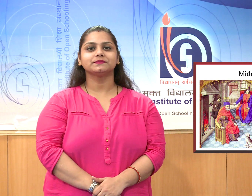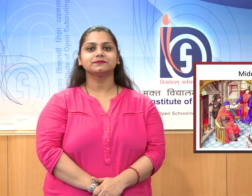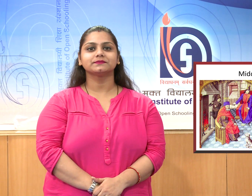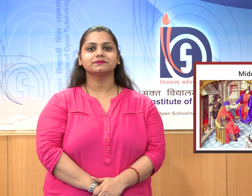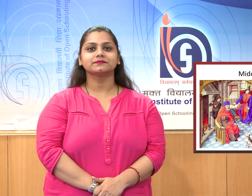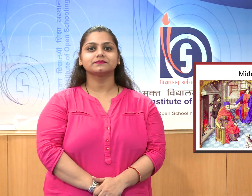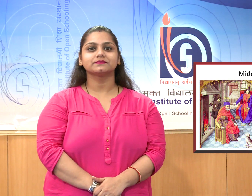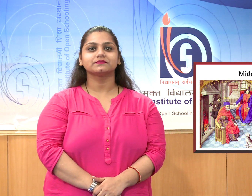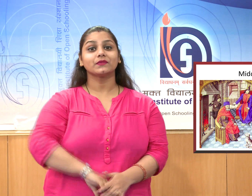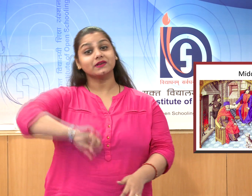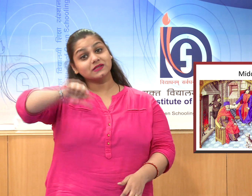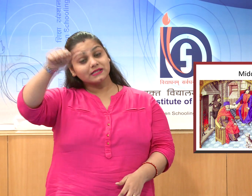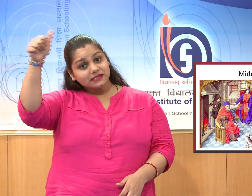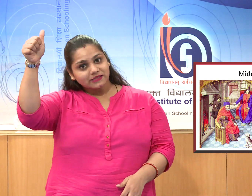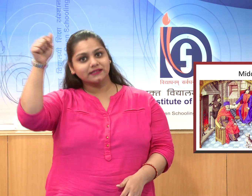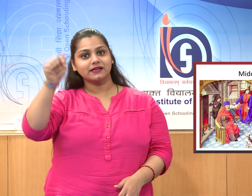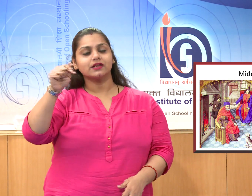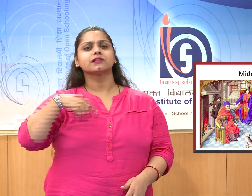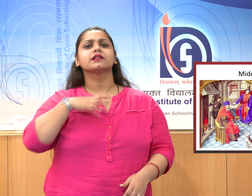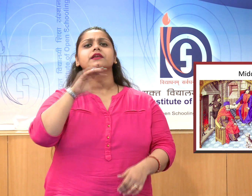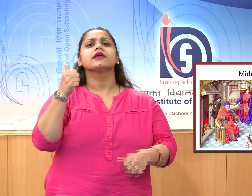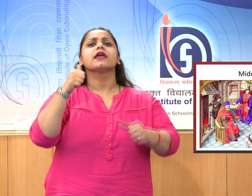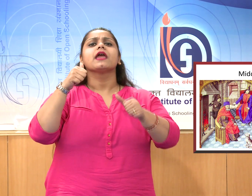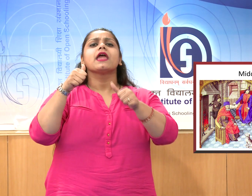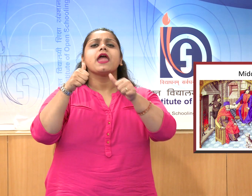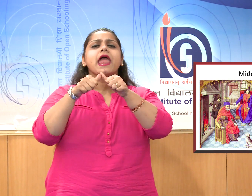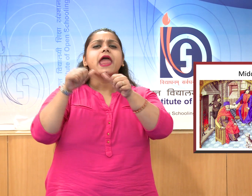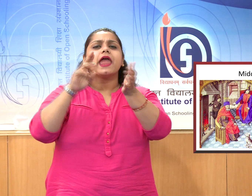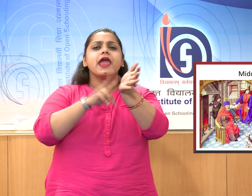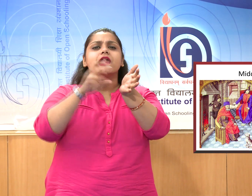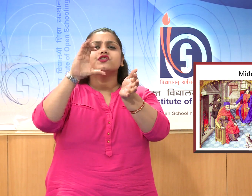which succeeded the ancient period